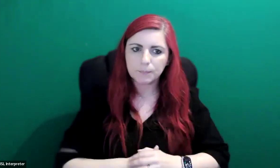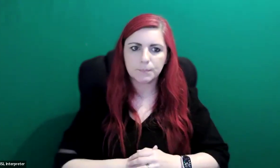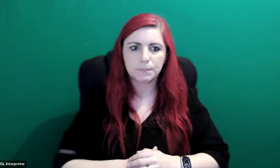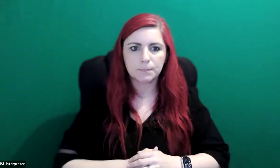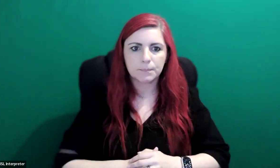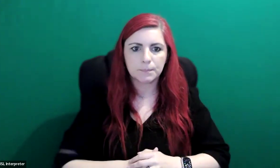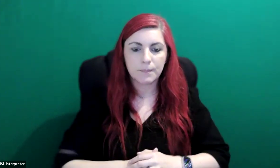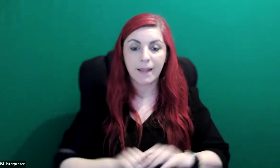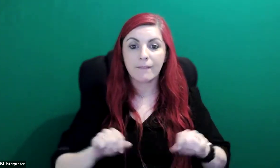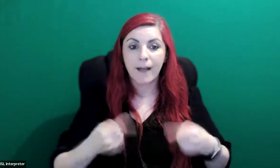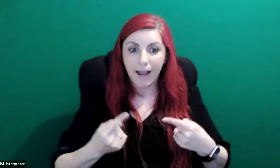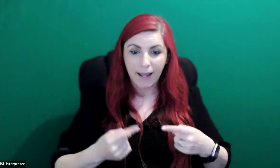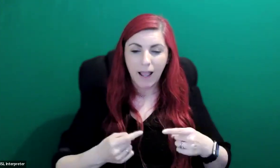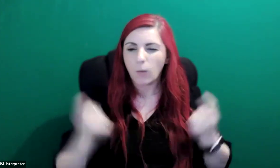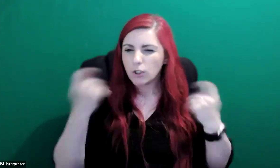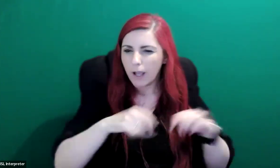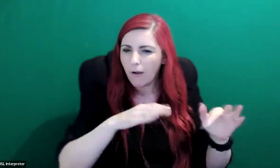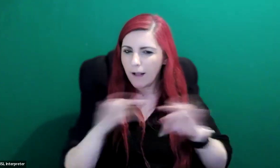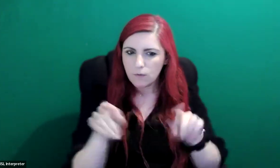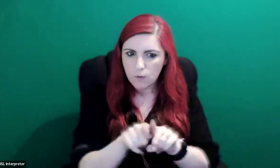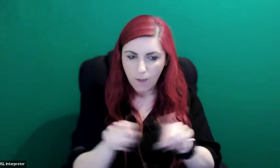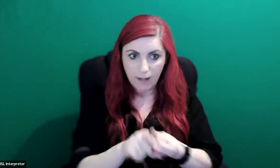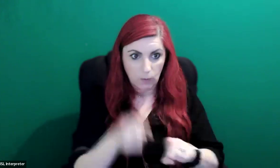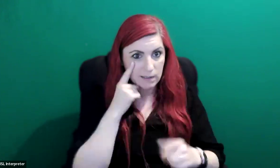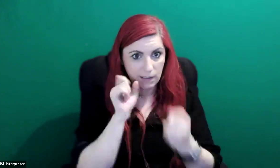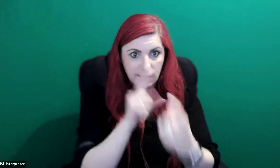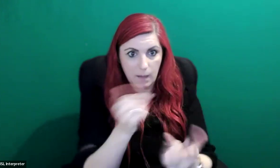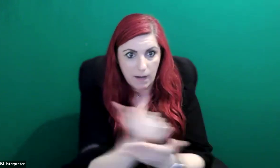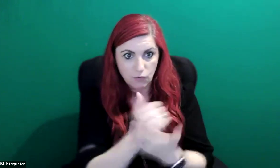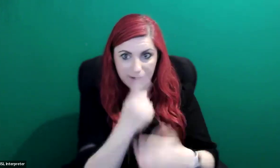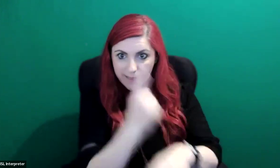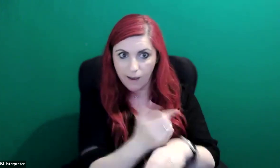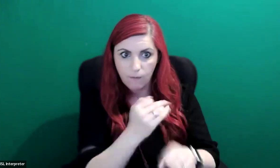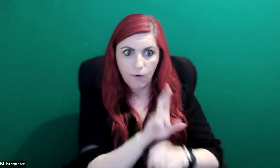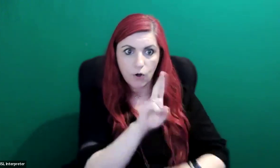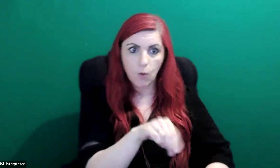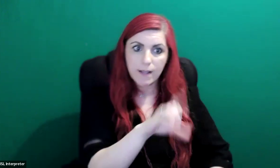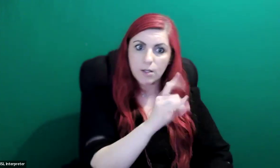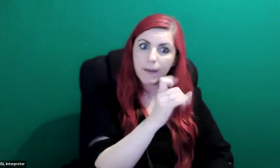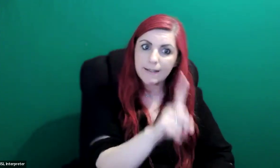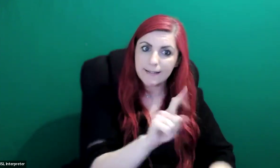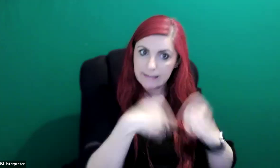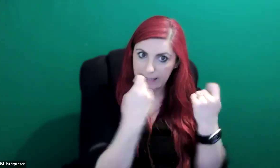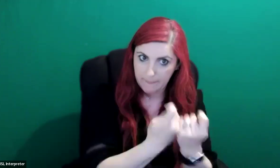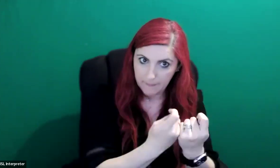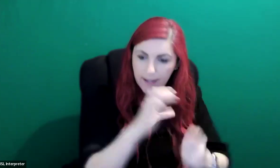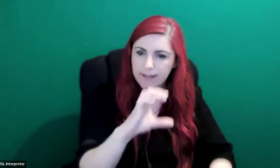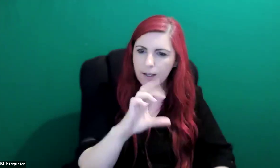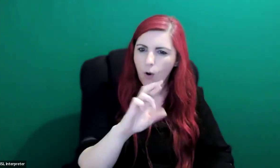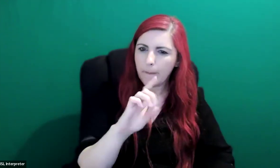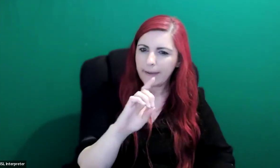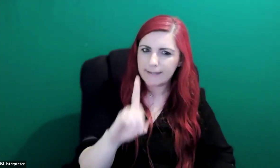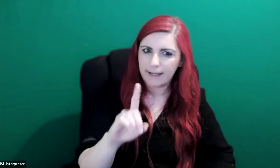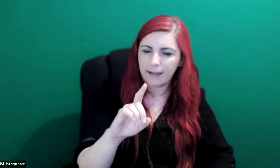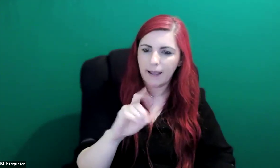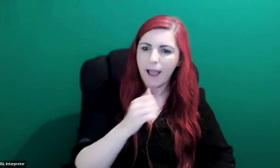So just finally, I'll share this afterwards. The email address for the UNCRPD team here at IREC is